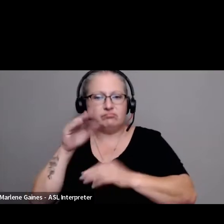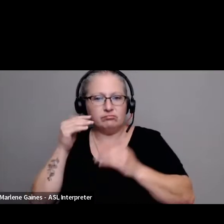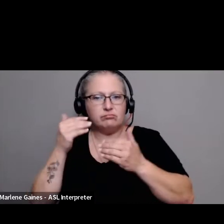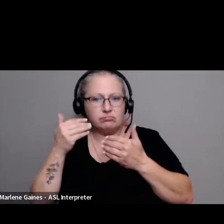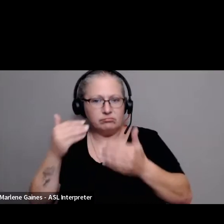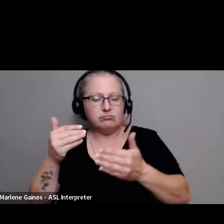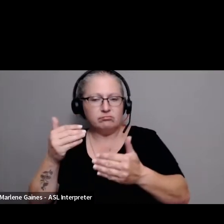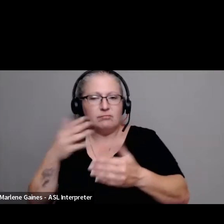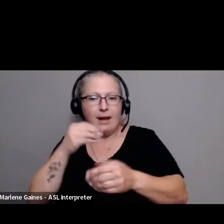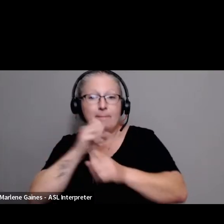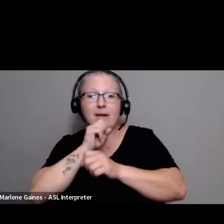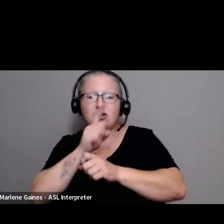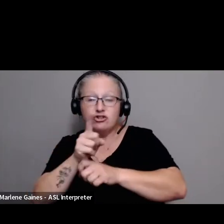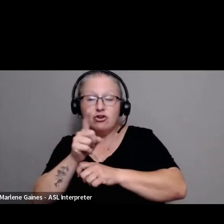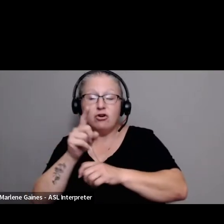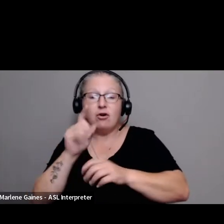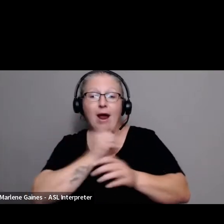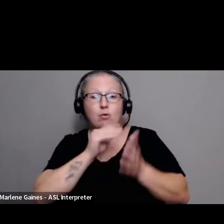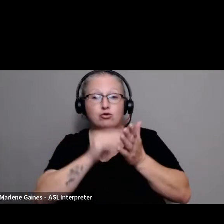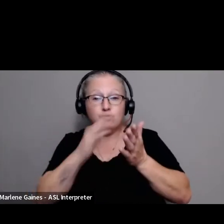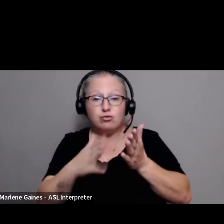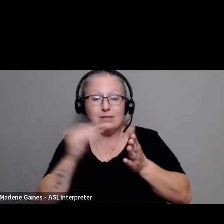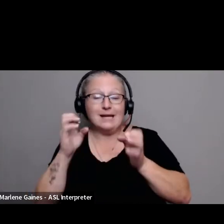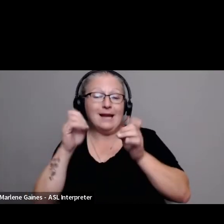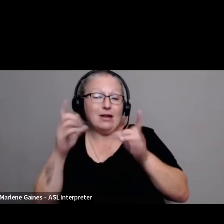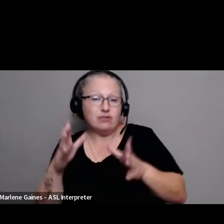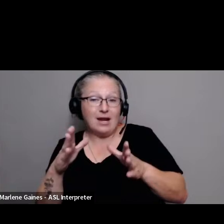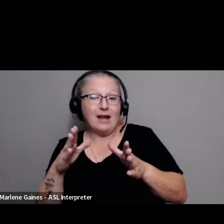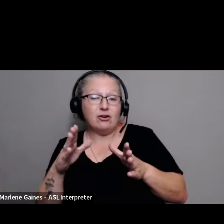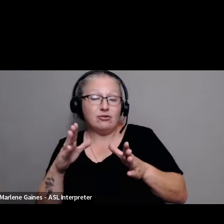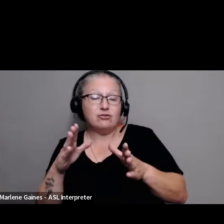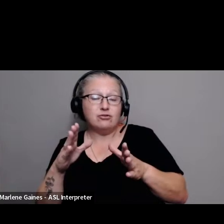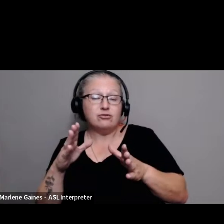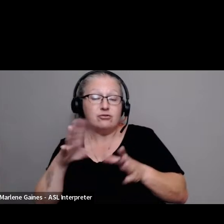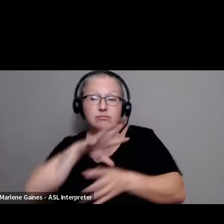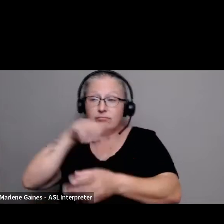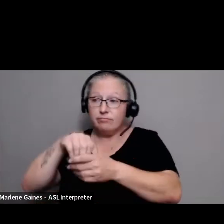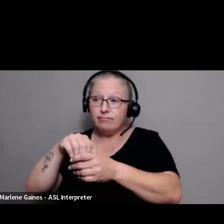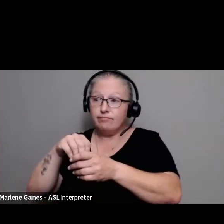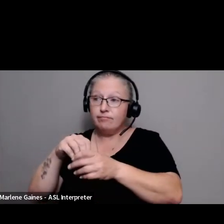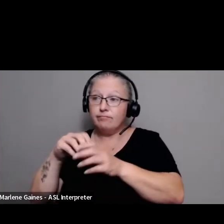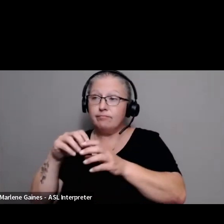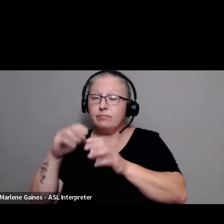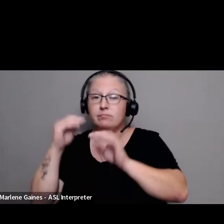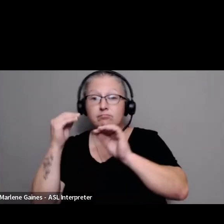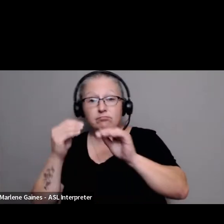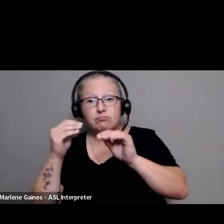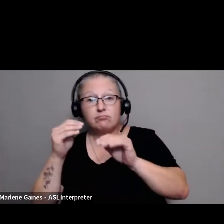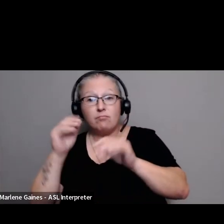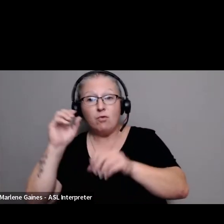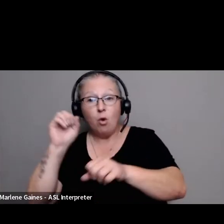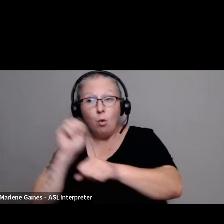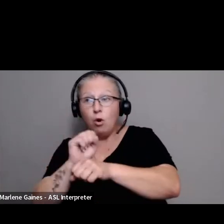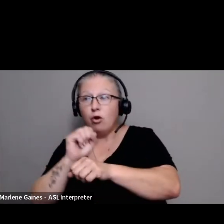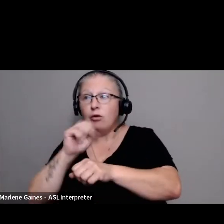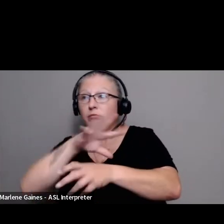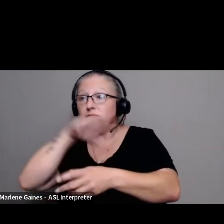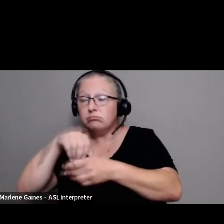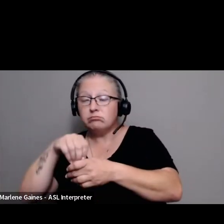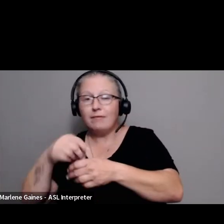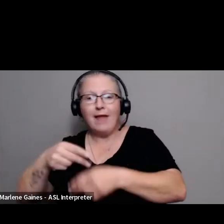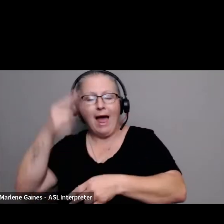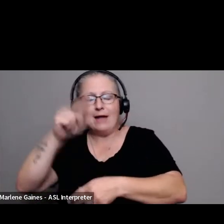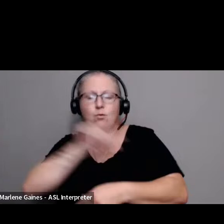our students and educators are educated in and work in are of the highest quality. It is